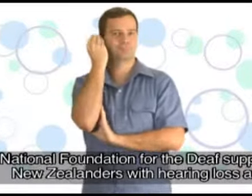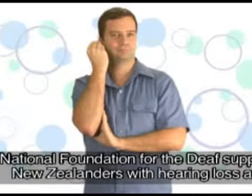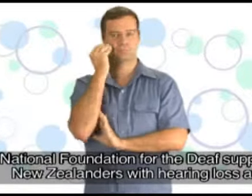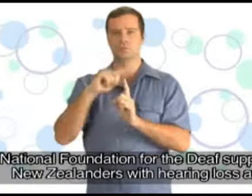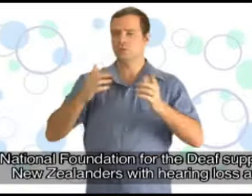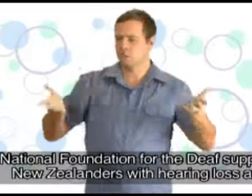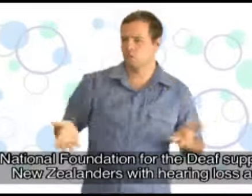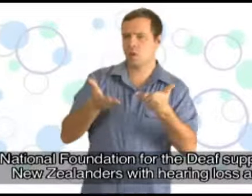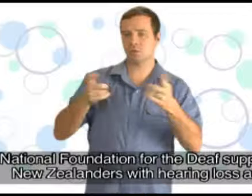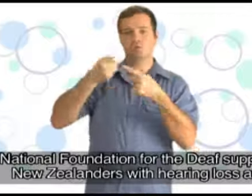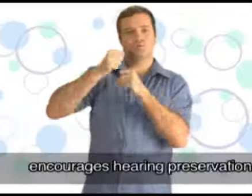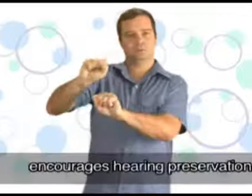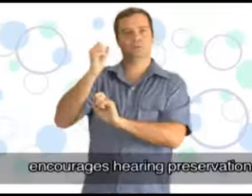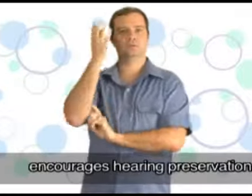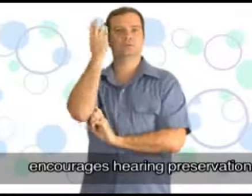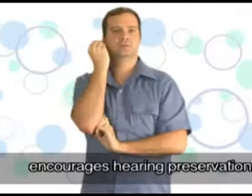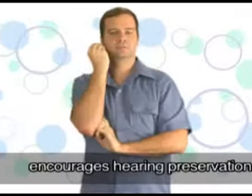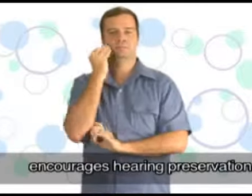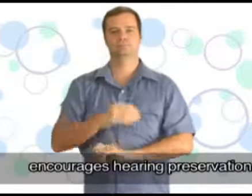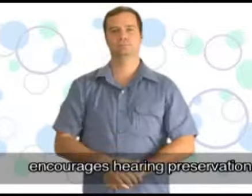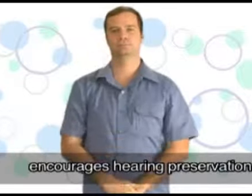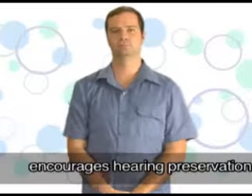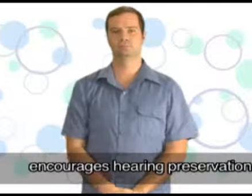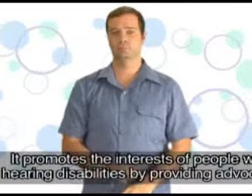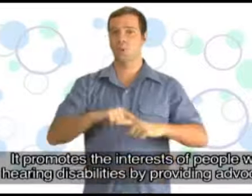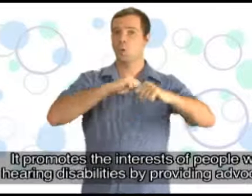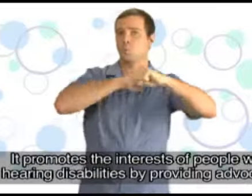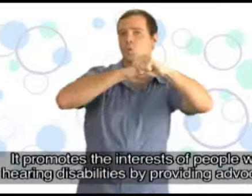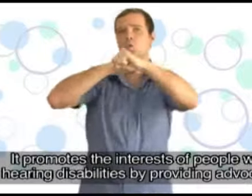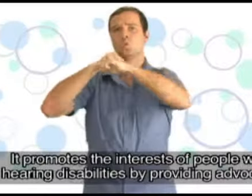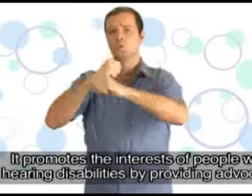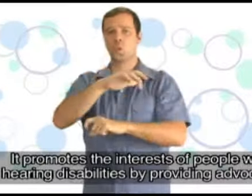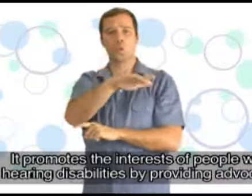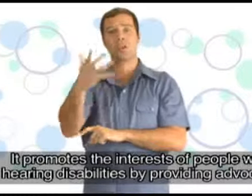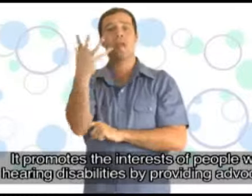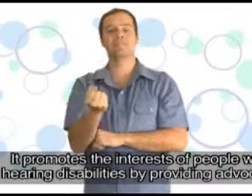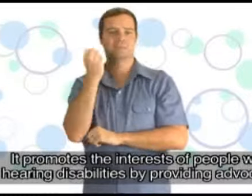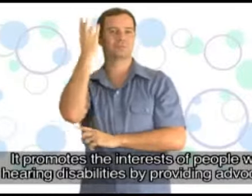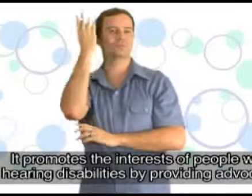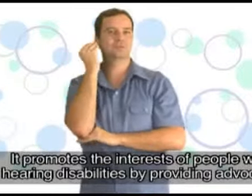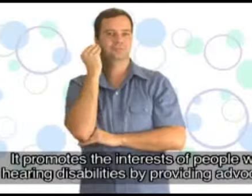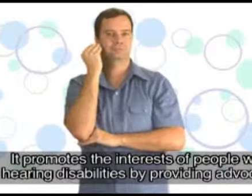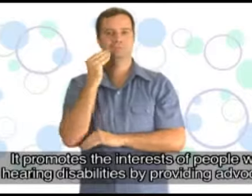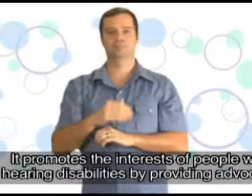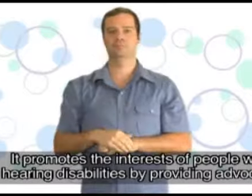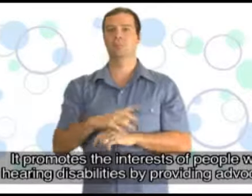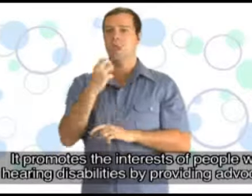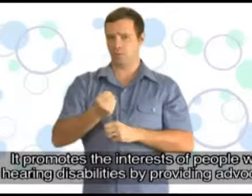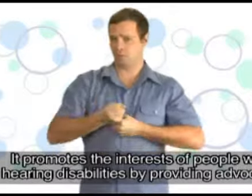and encourages hearing preservation. It promotes the interests of people with hearing disabilities, providing advocacy,